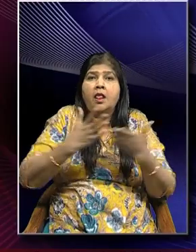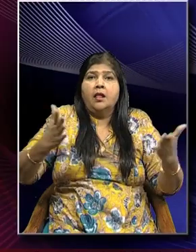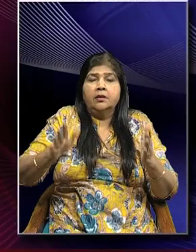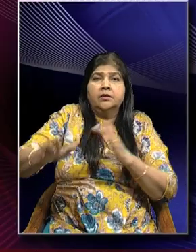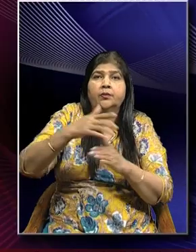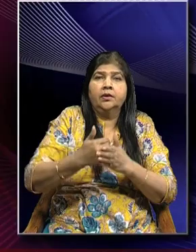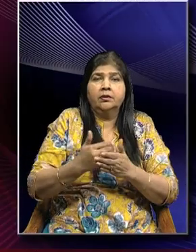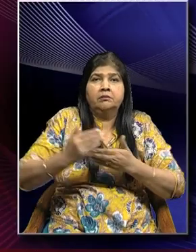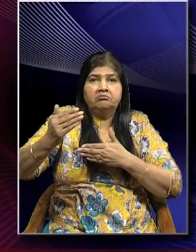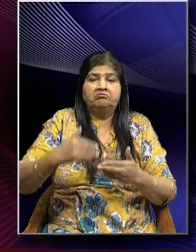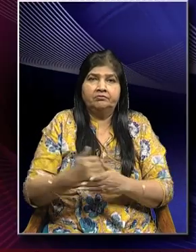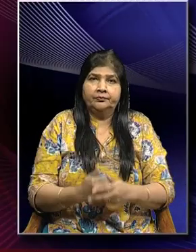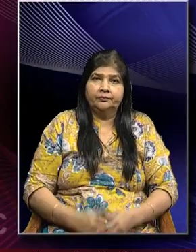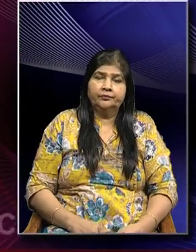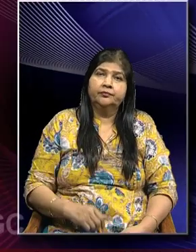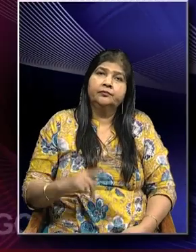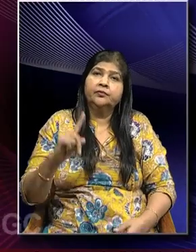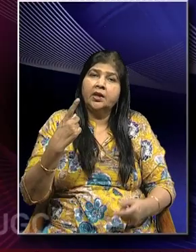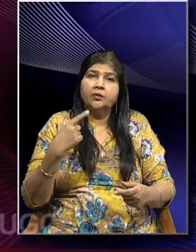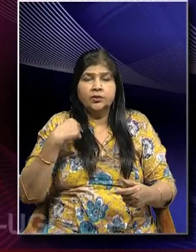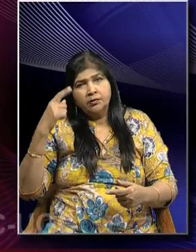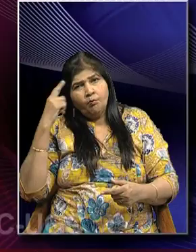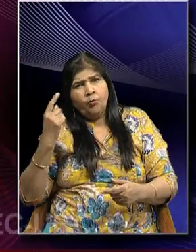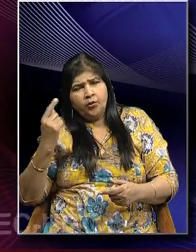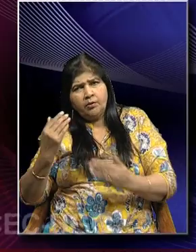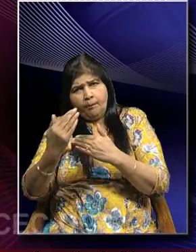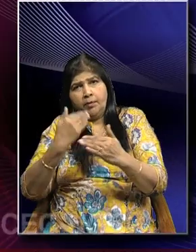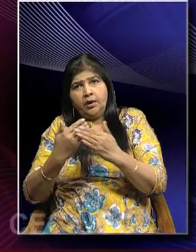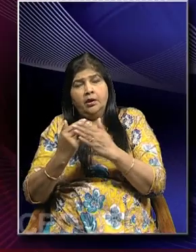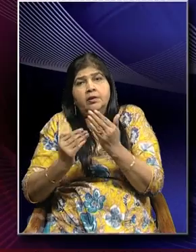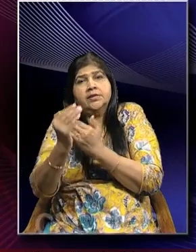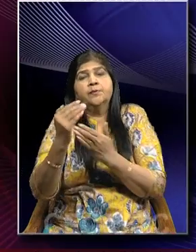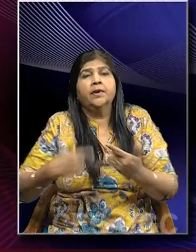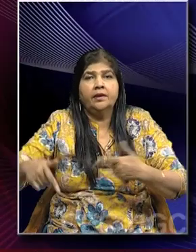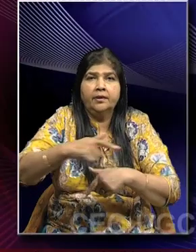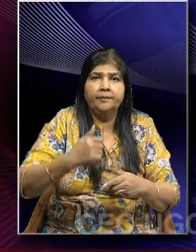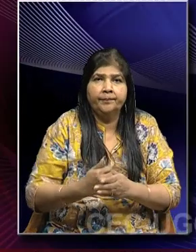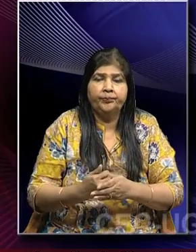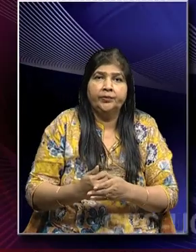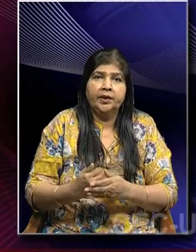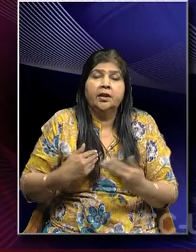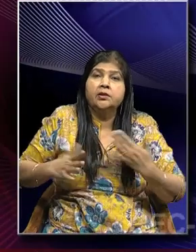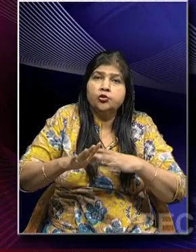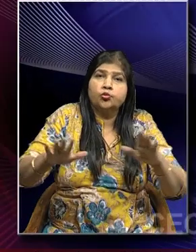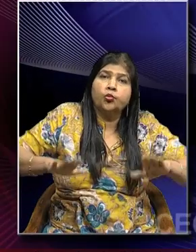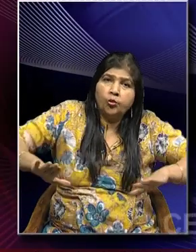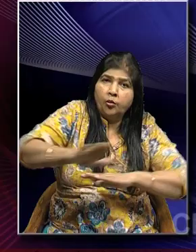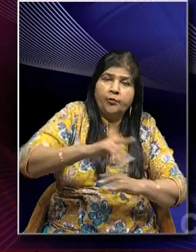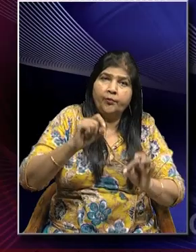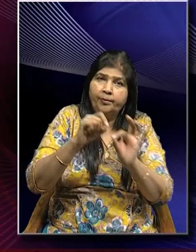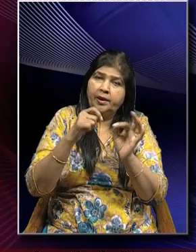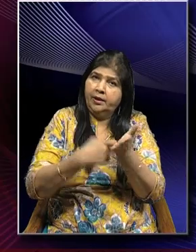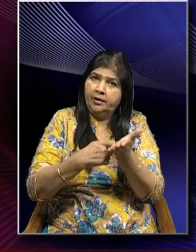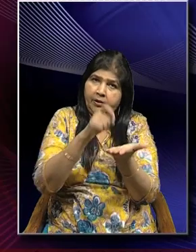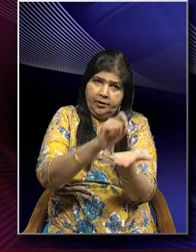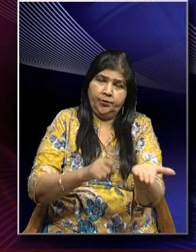in a greater way. So that was the motive behind expanding the scope of BRR reporting, that is